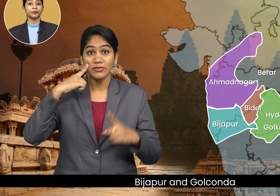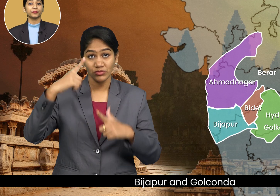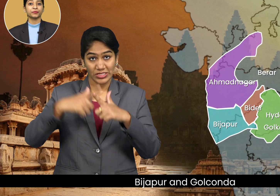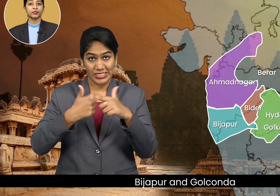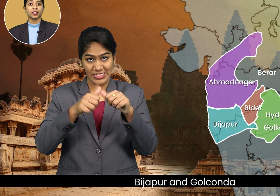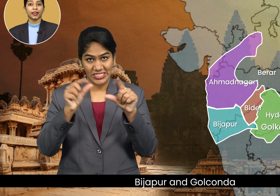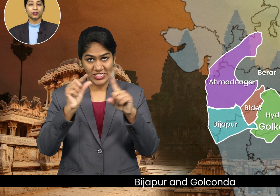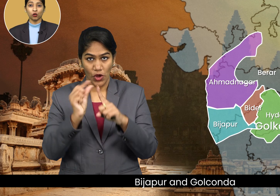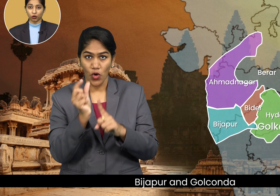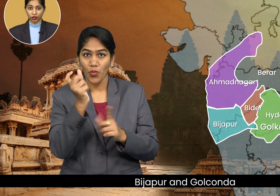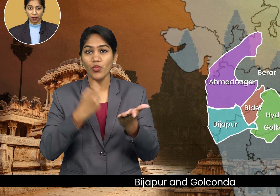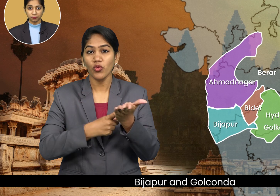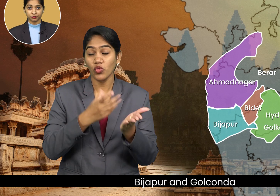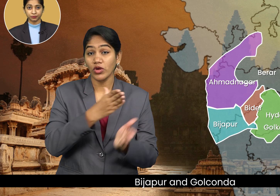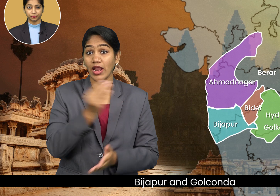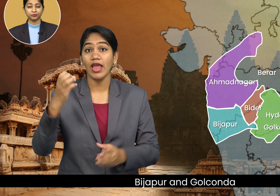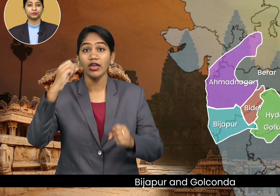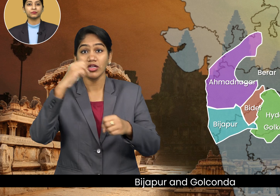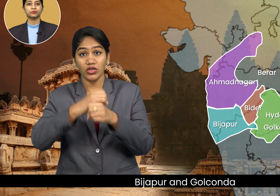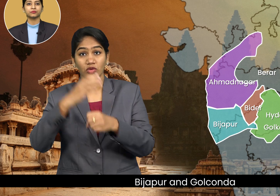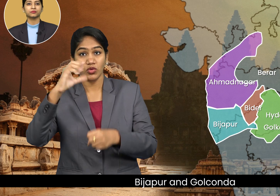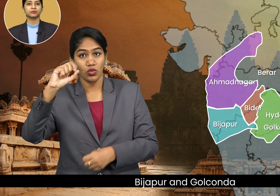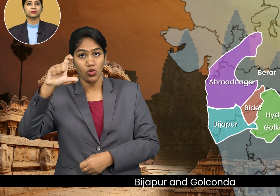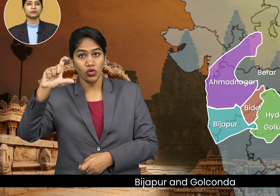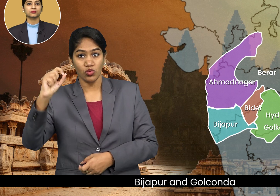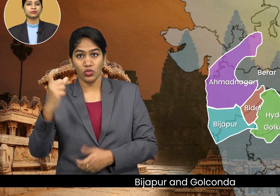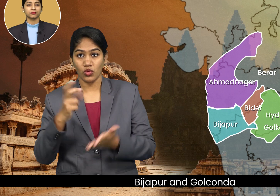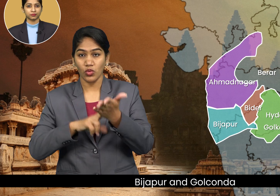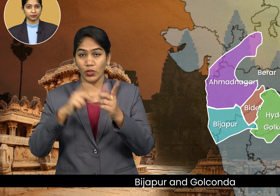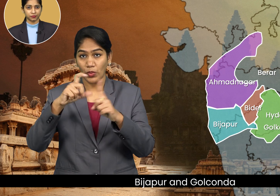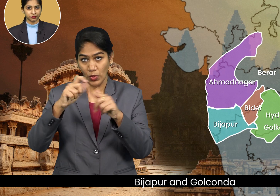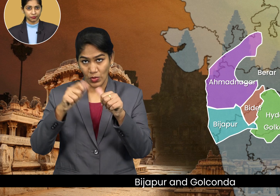Bijapur and Golconda